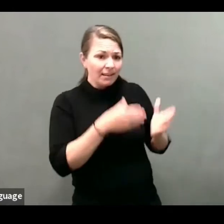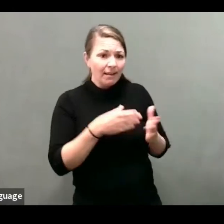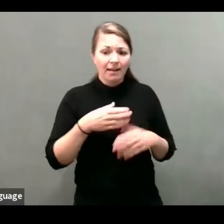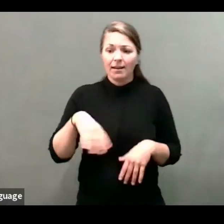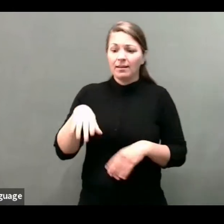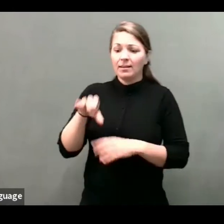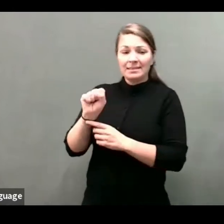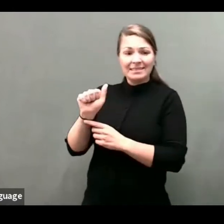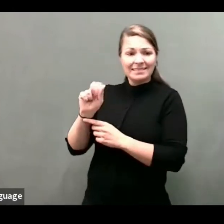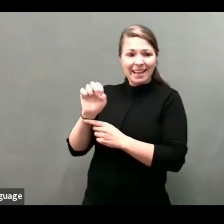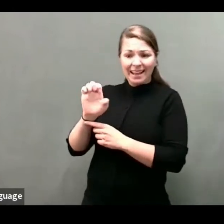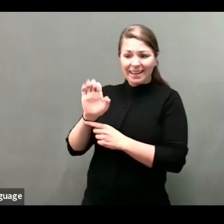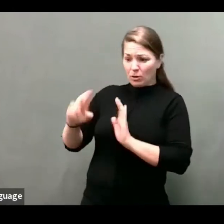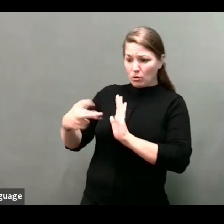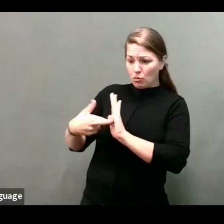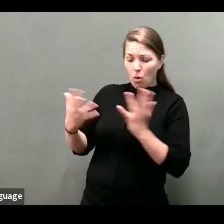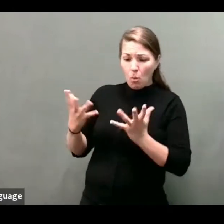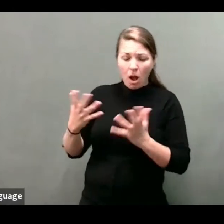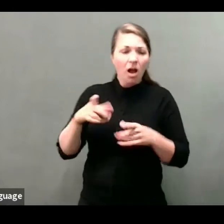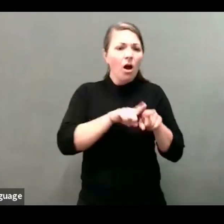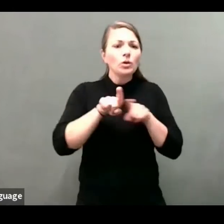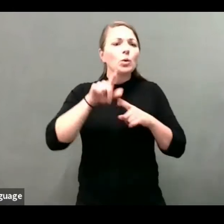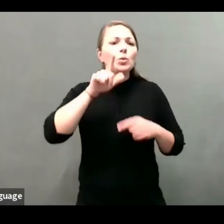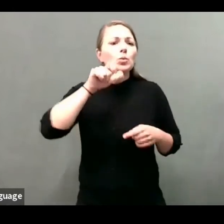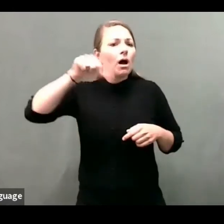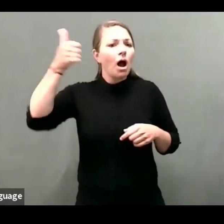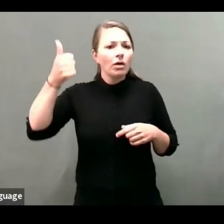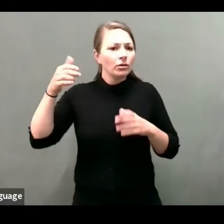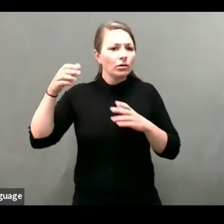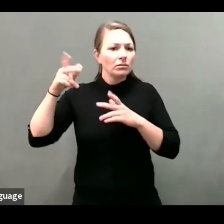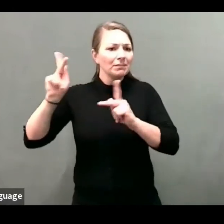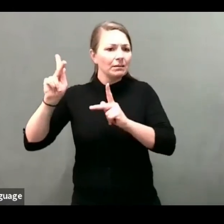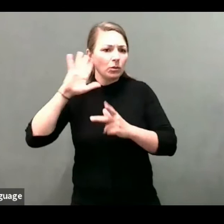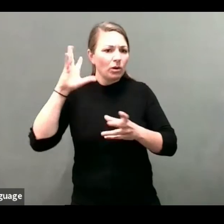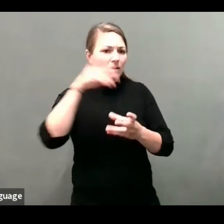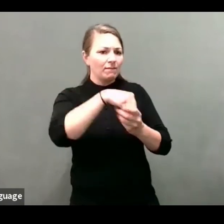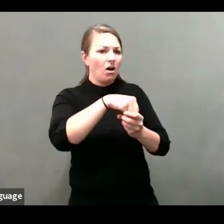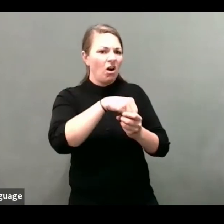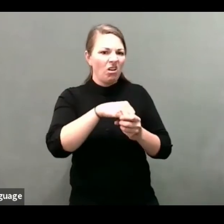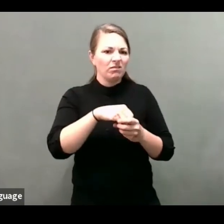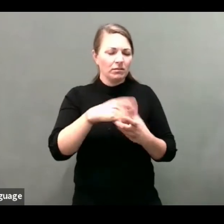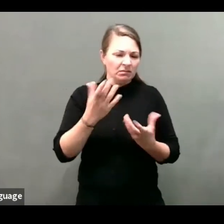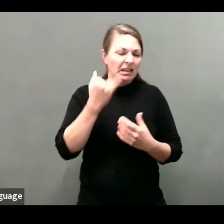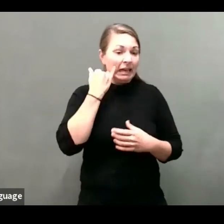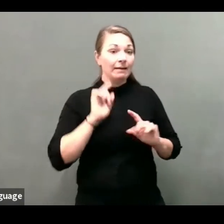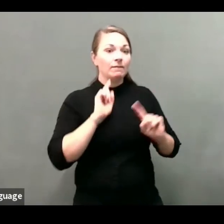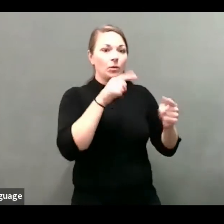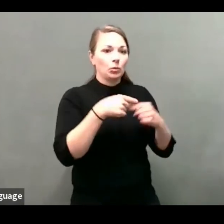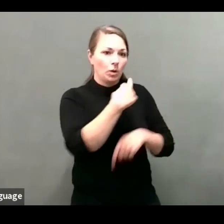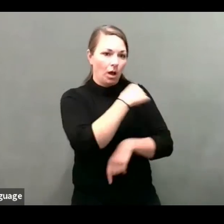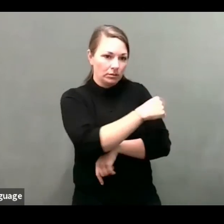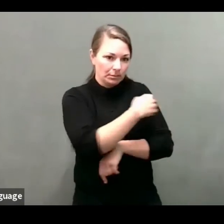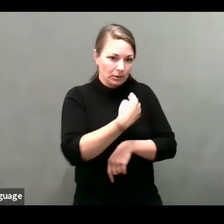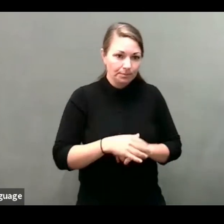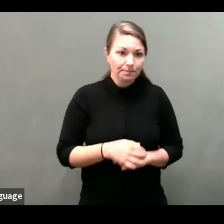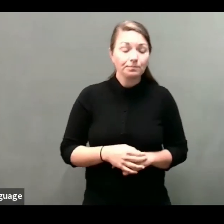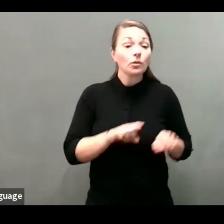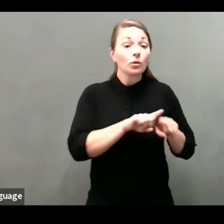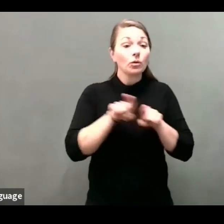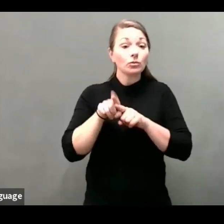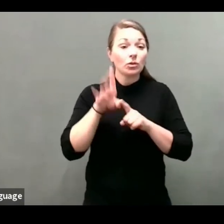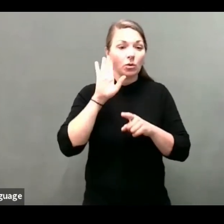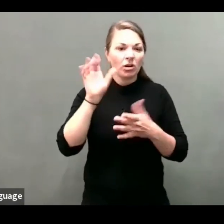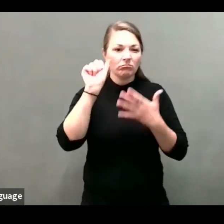And also who else is going to be involved within the hospital. We're also going to share the laws